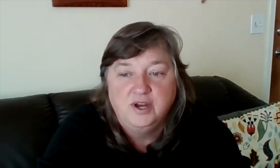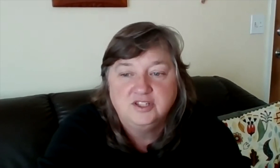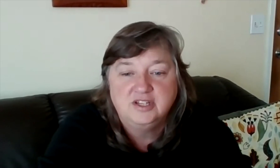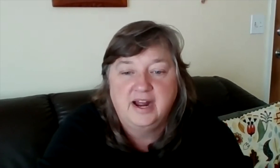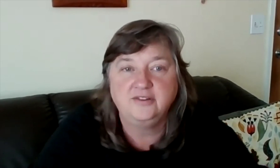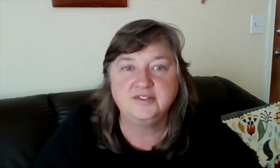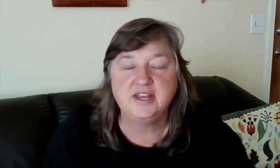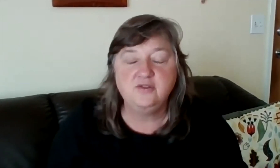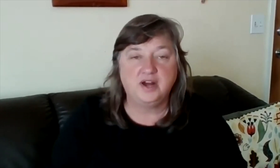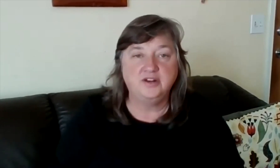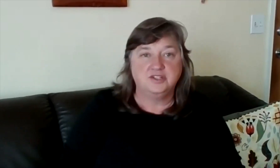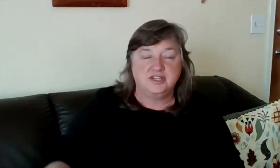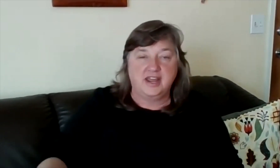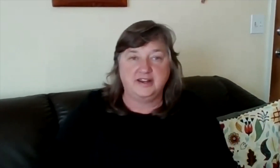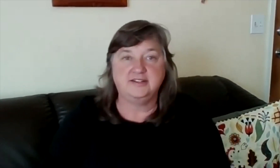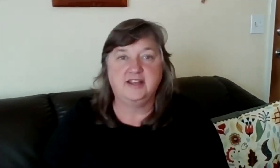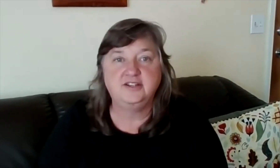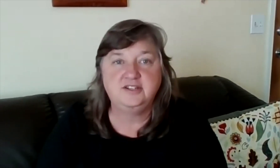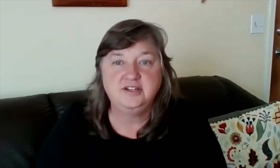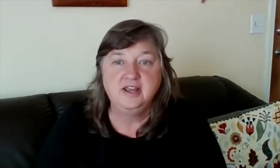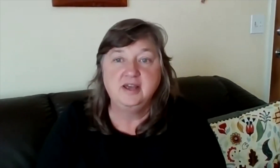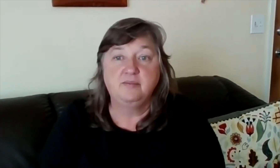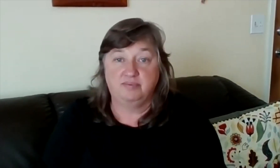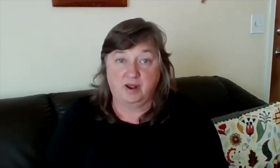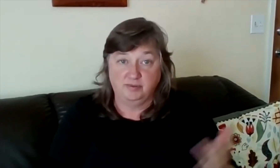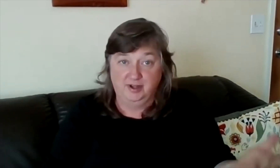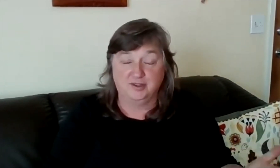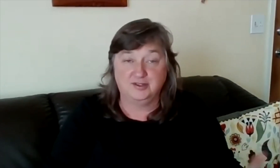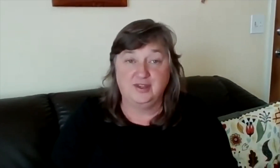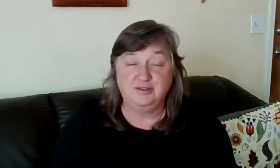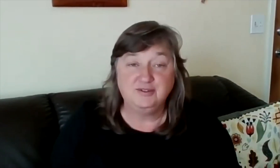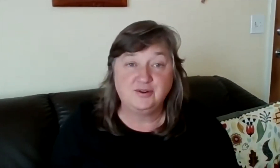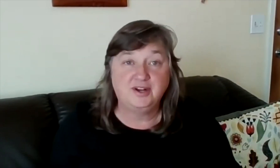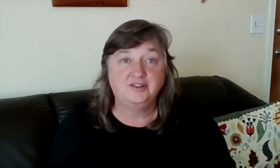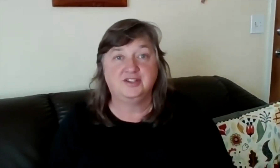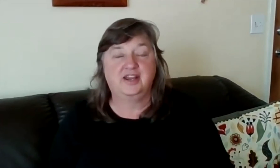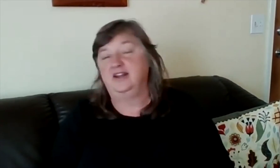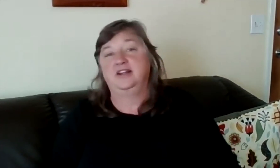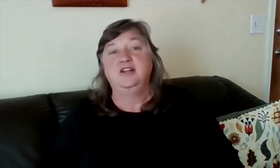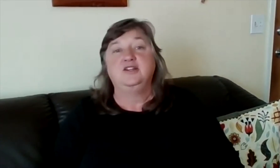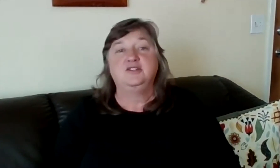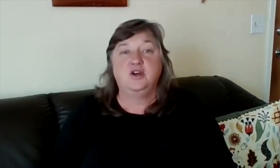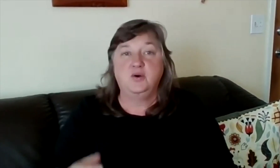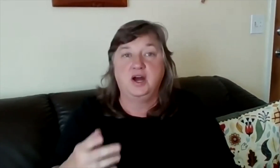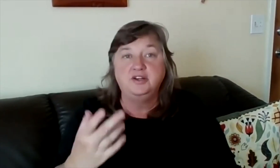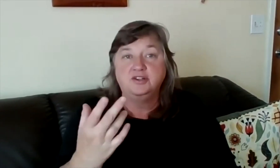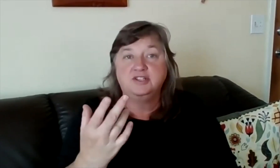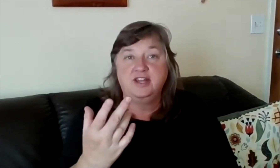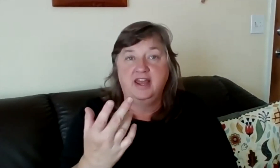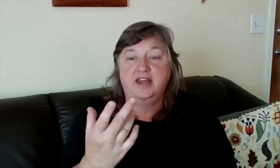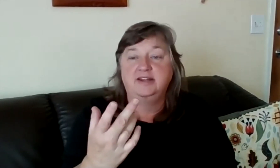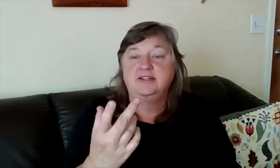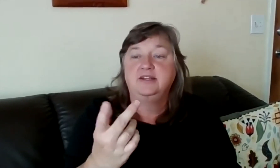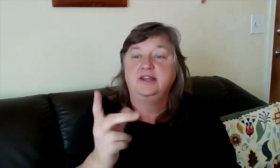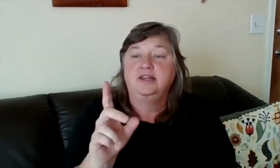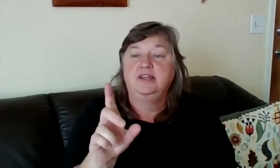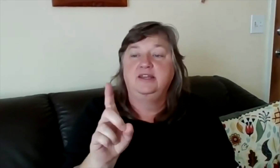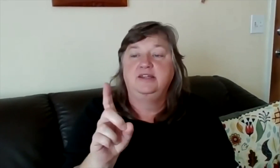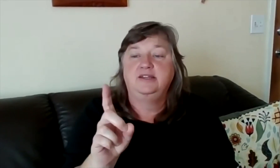Question, how do you say you understand, and probably also that you don't understand? So understand